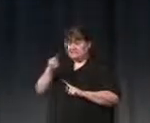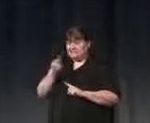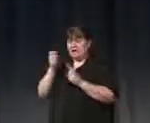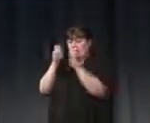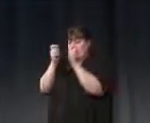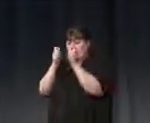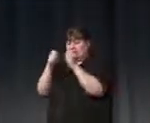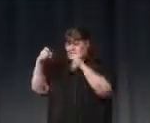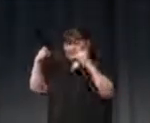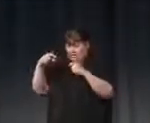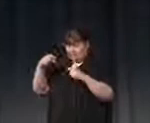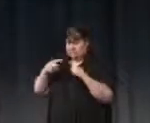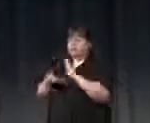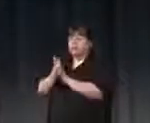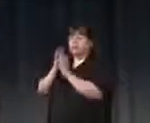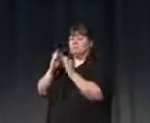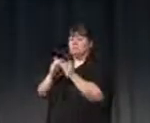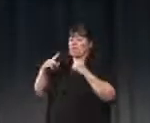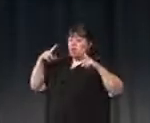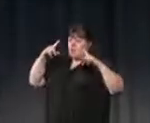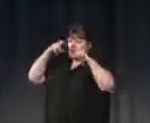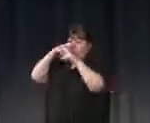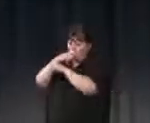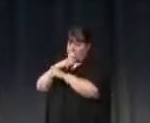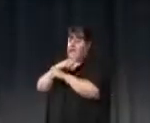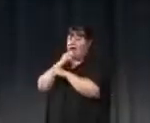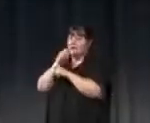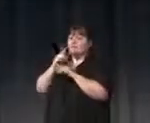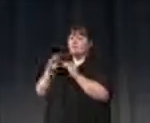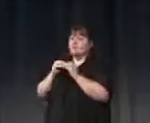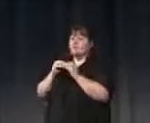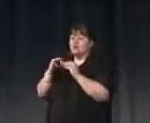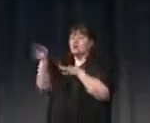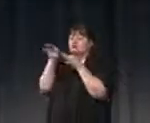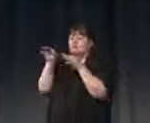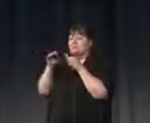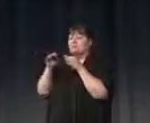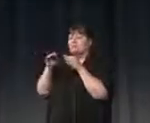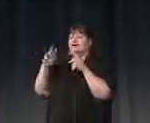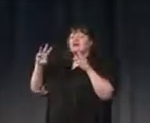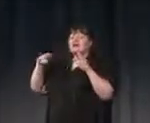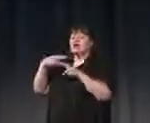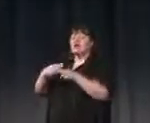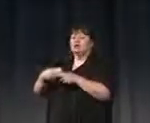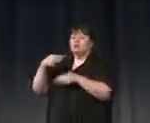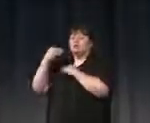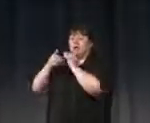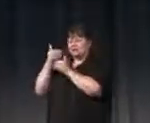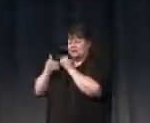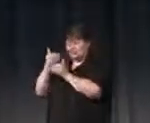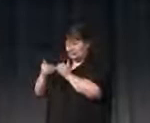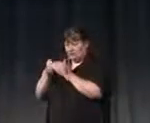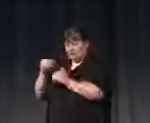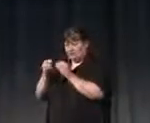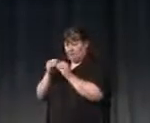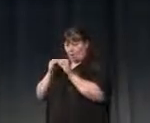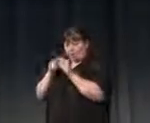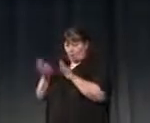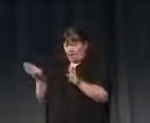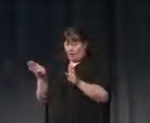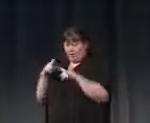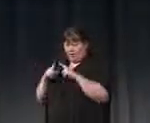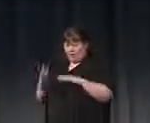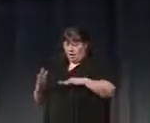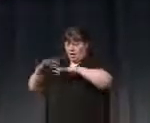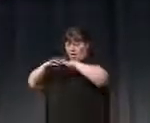manipulation of signals became increasingly complex and was increasingly described as processing, a category broader than that, but overlapping